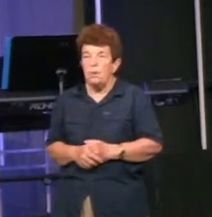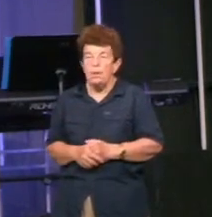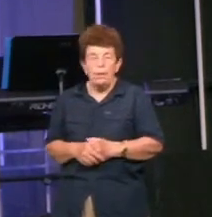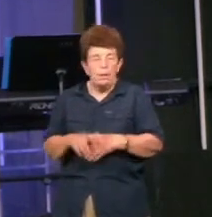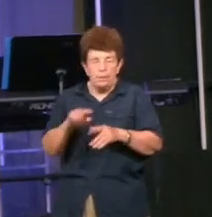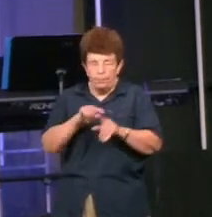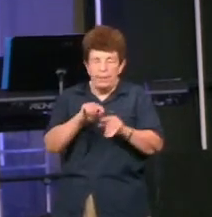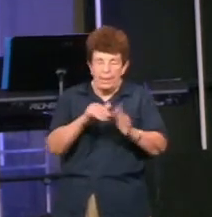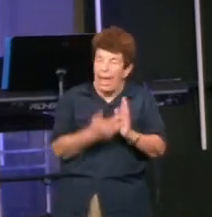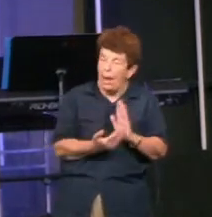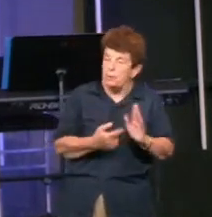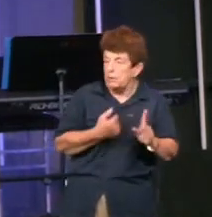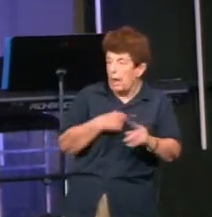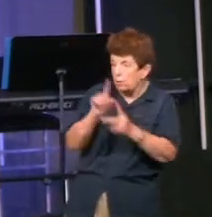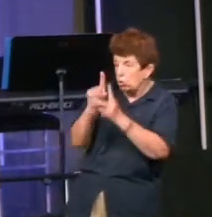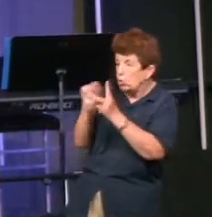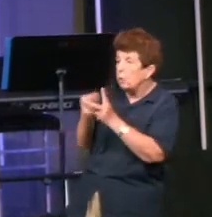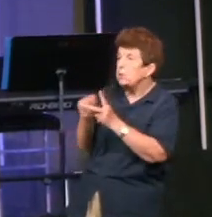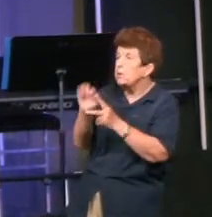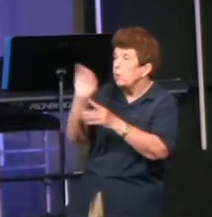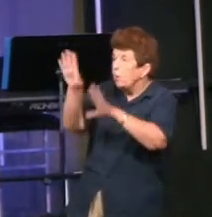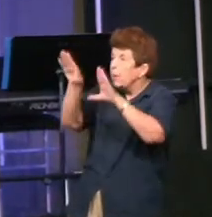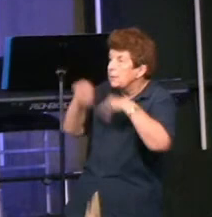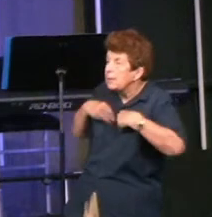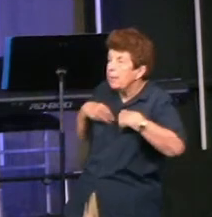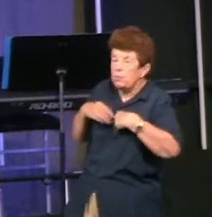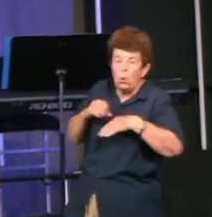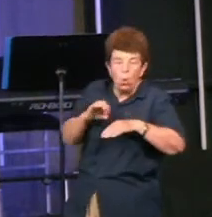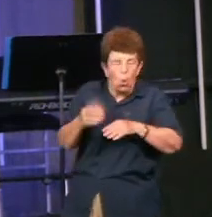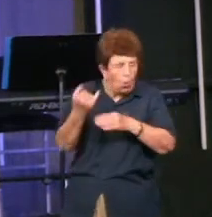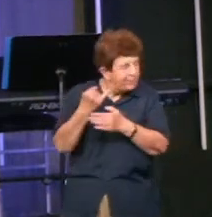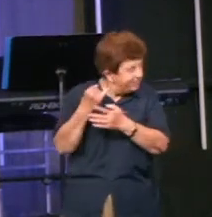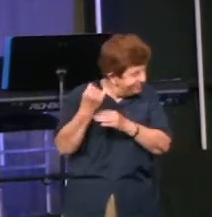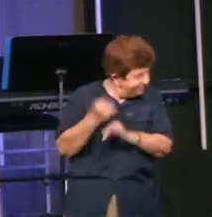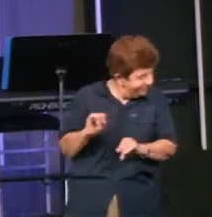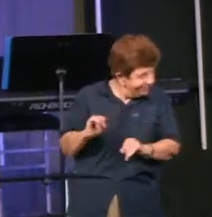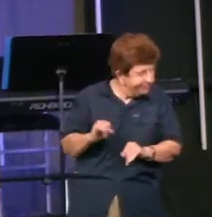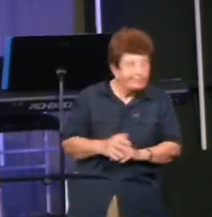It's our choice whether or not we partake in that.